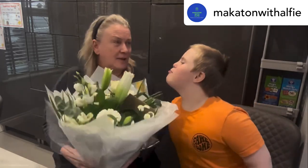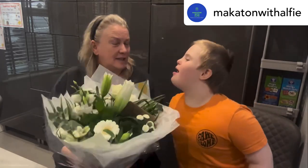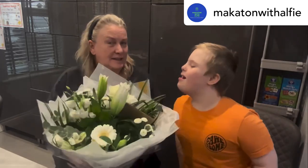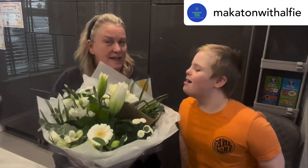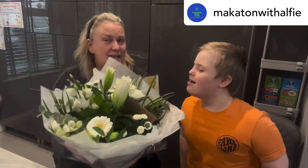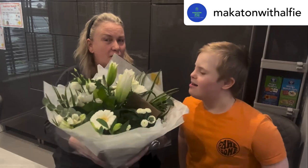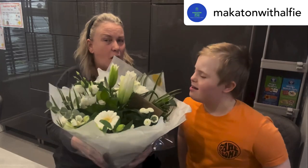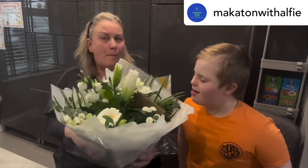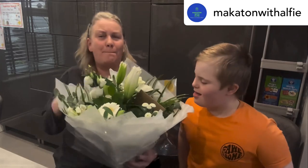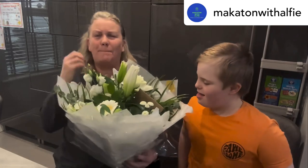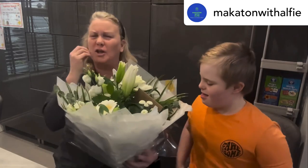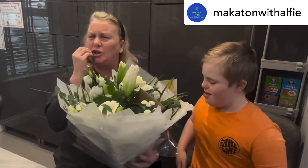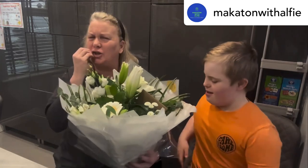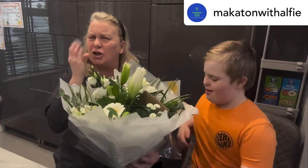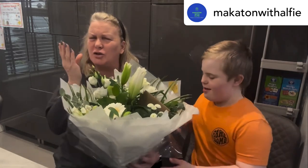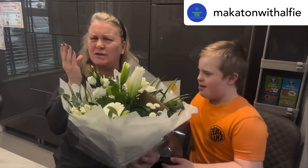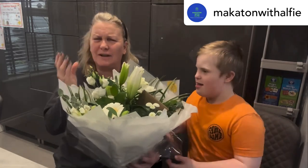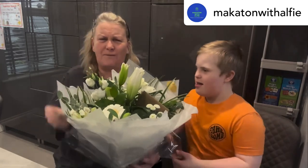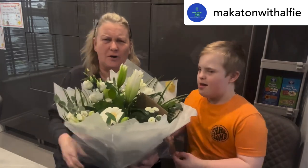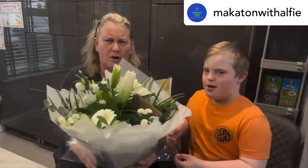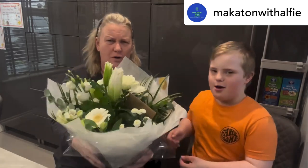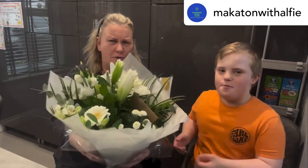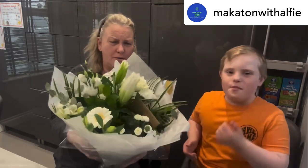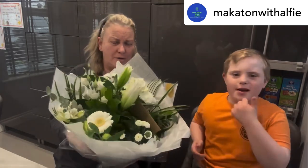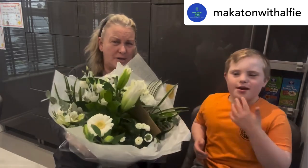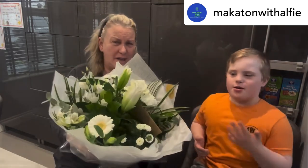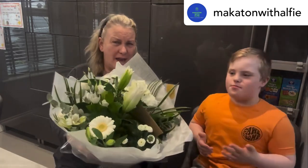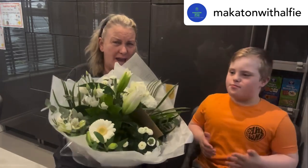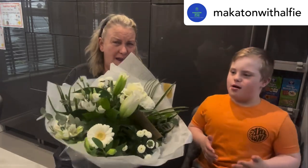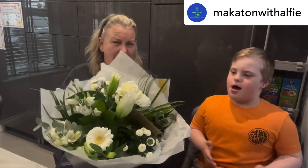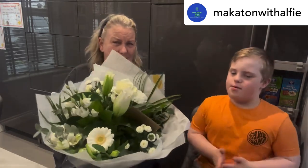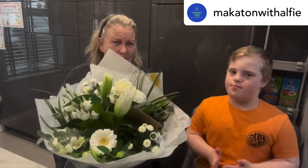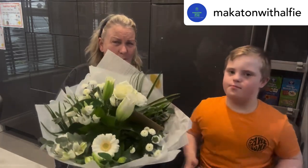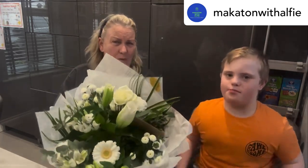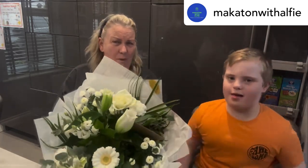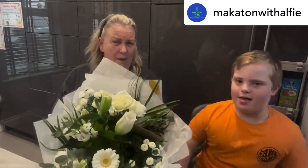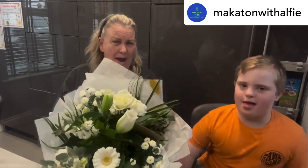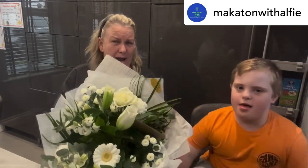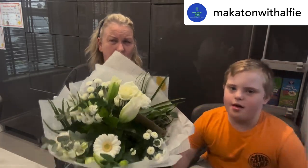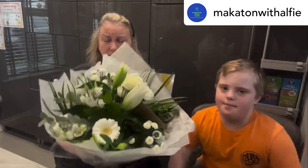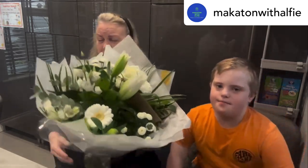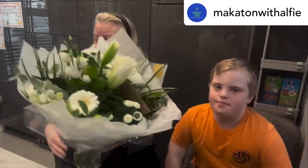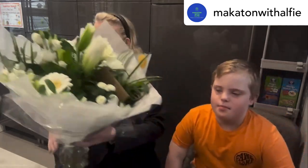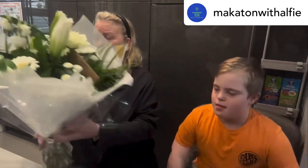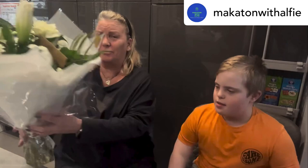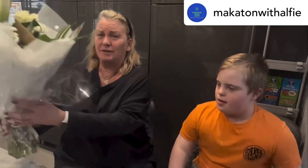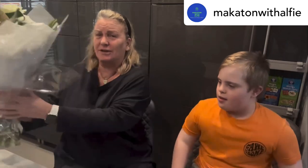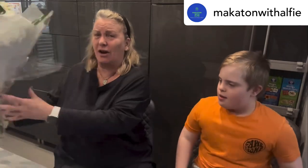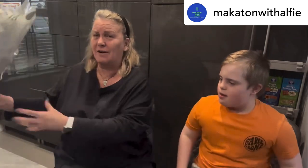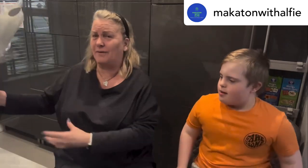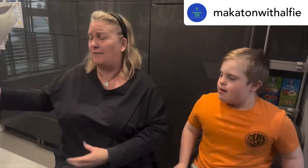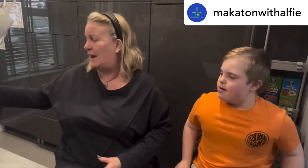Alfie, these are beautiful. For you, yeah? Mum. Wow. Shall we show them the sign for